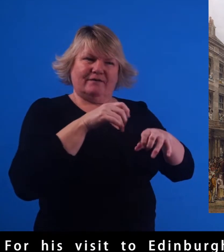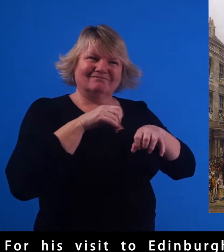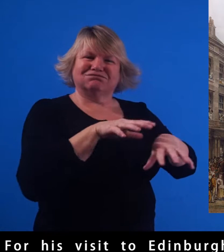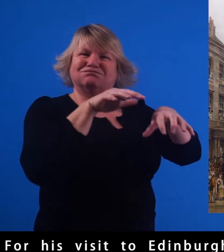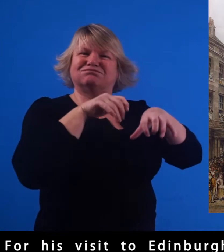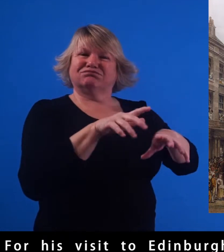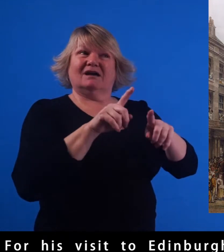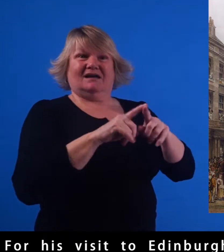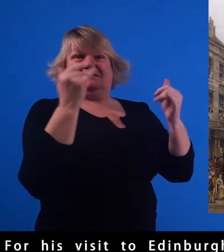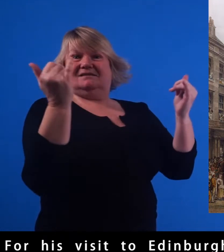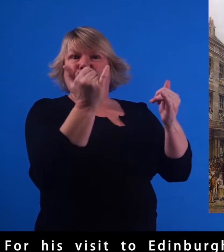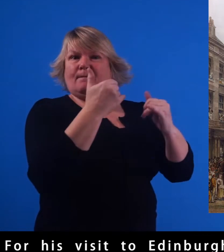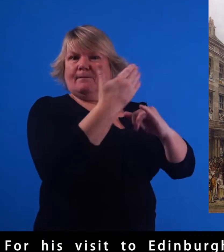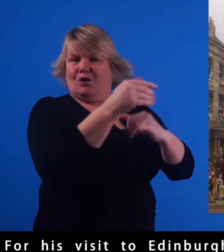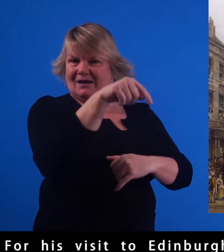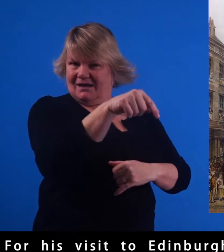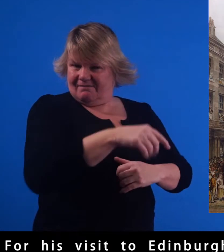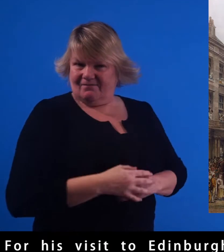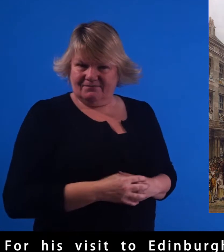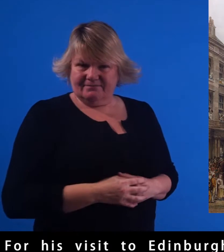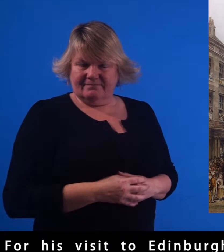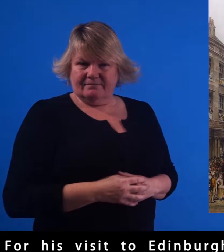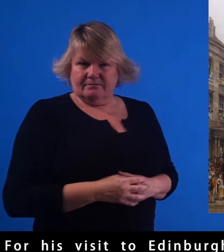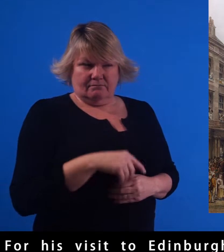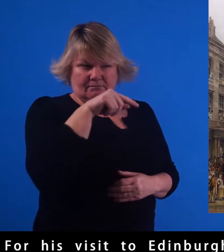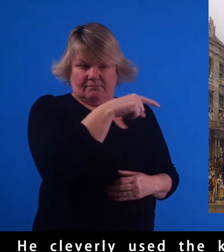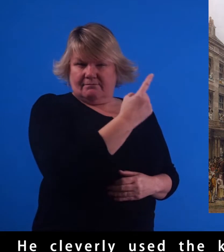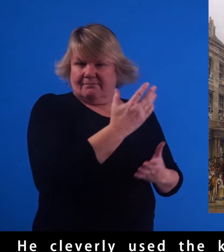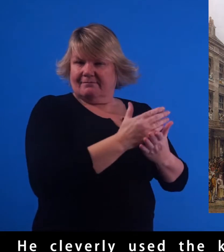the pageantry and ceremony.